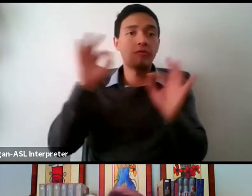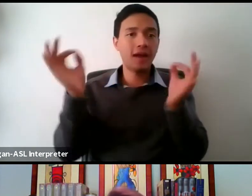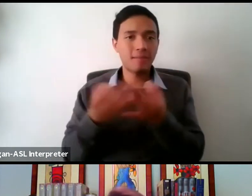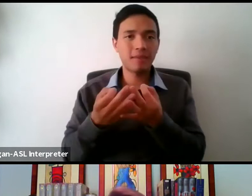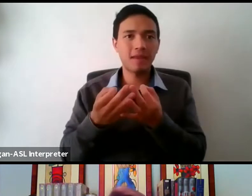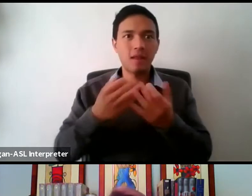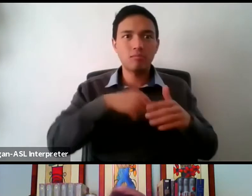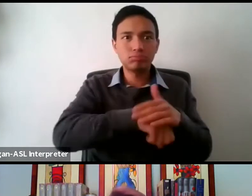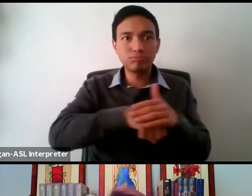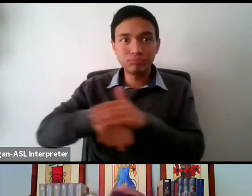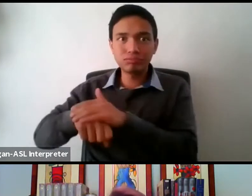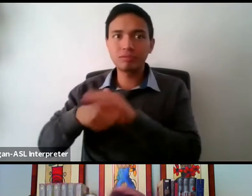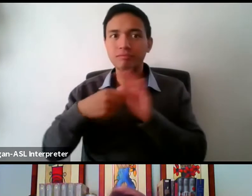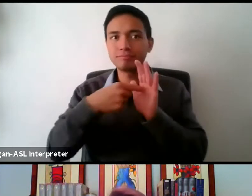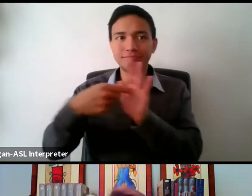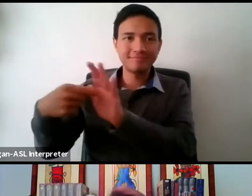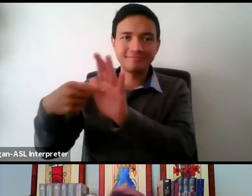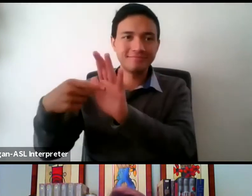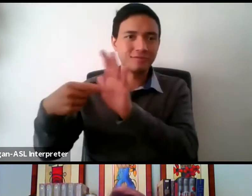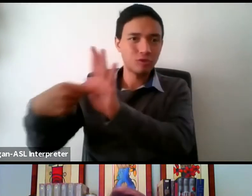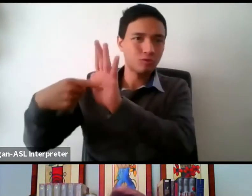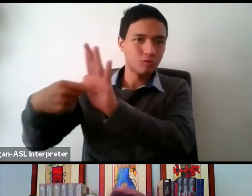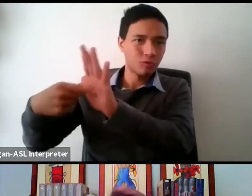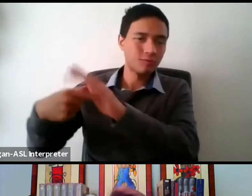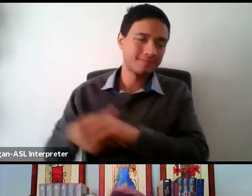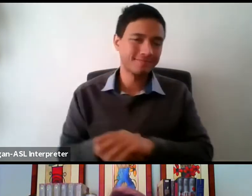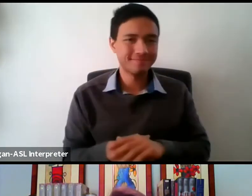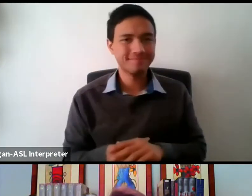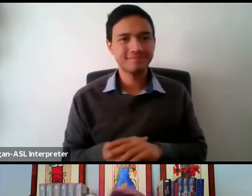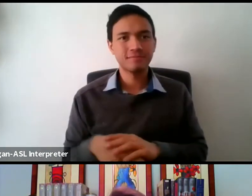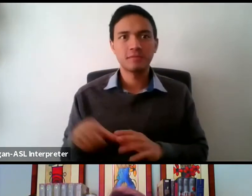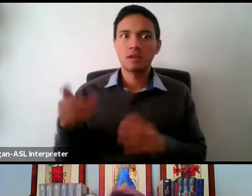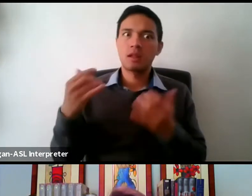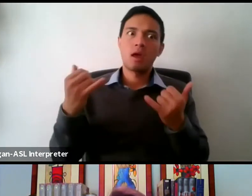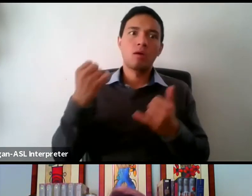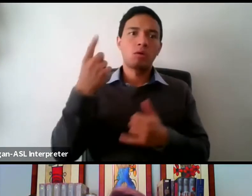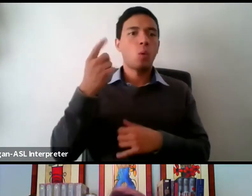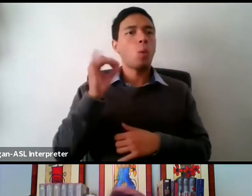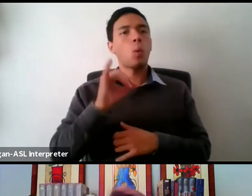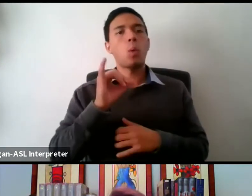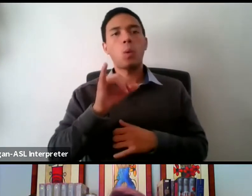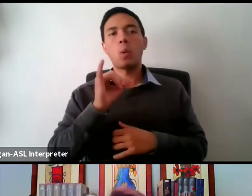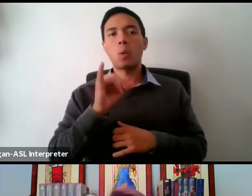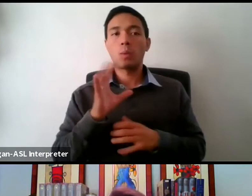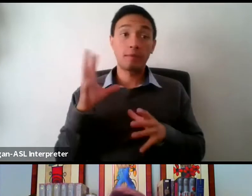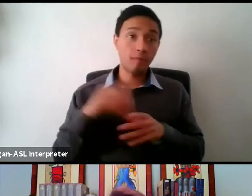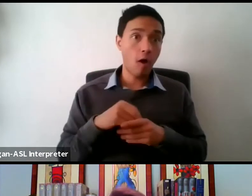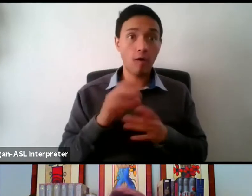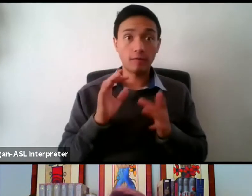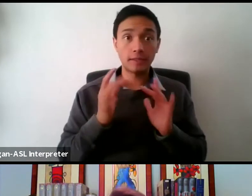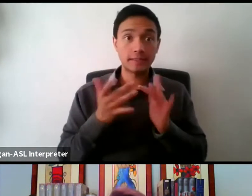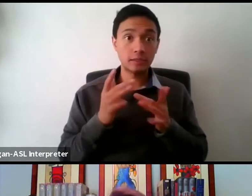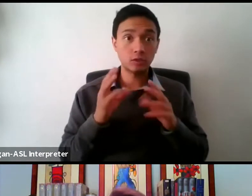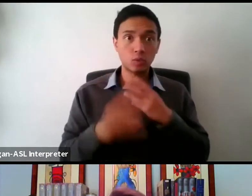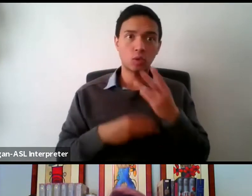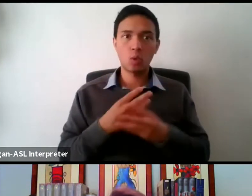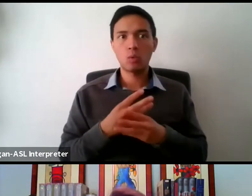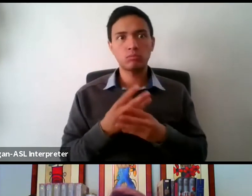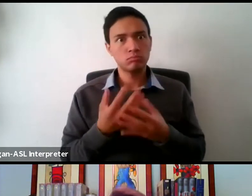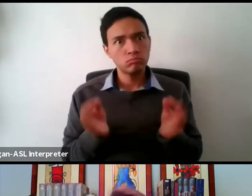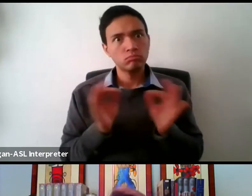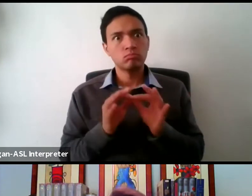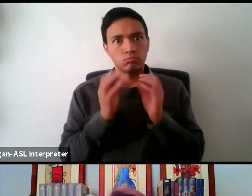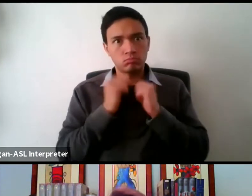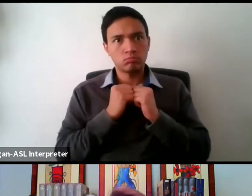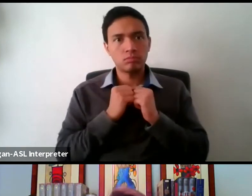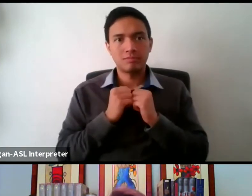now understands the importance of being part of the digital world, but she's still terrified to go any further. And